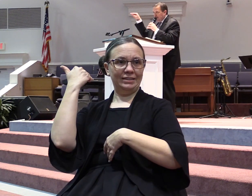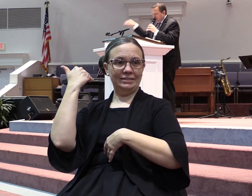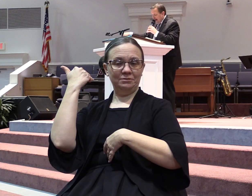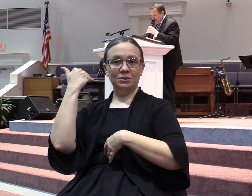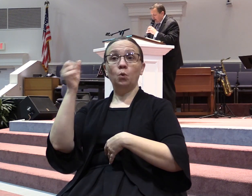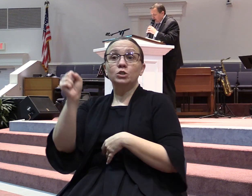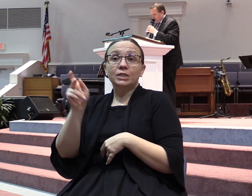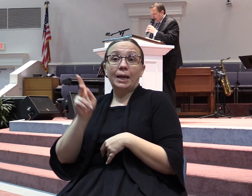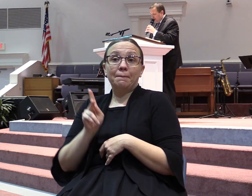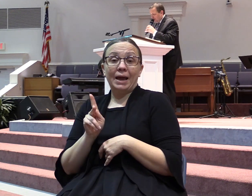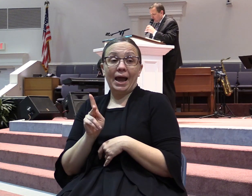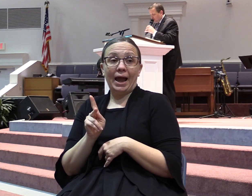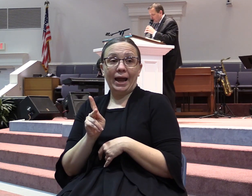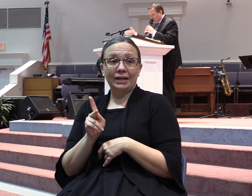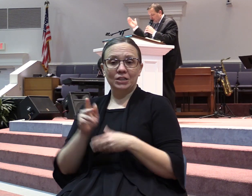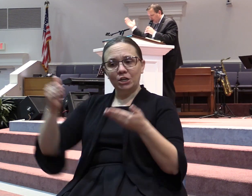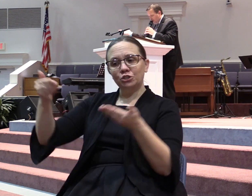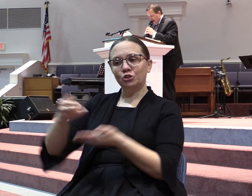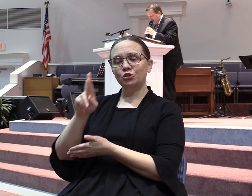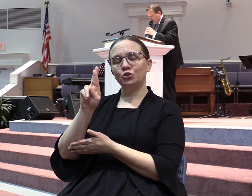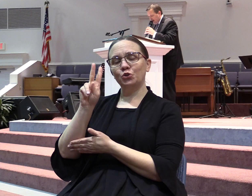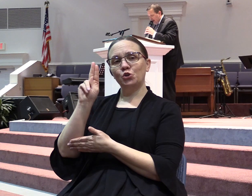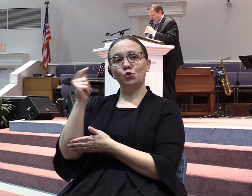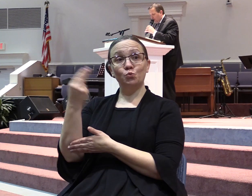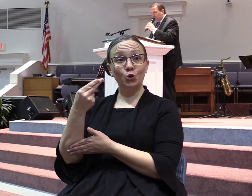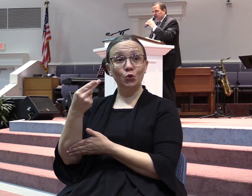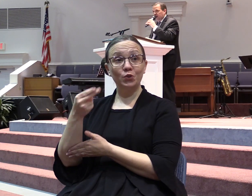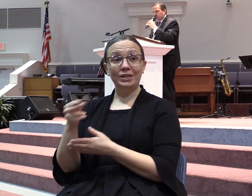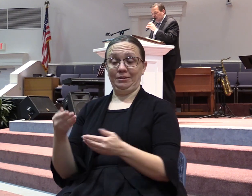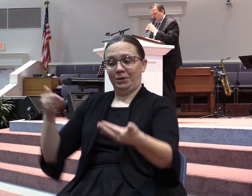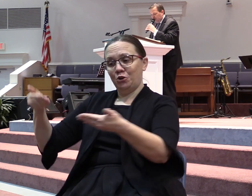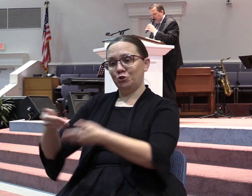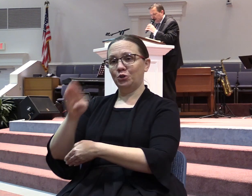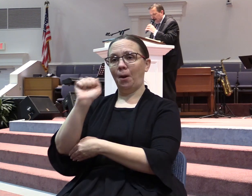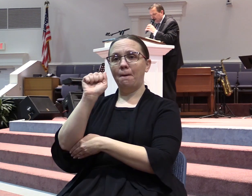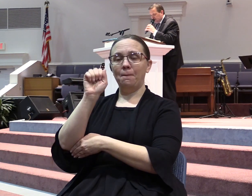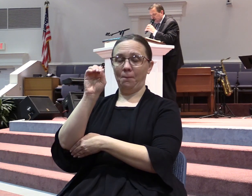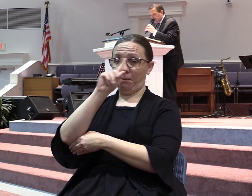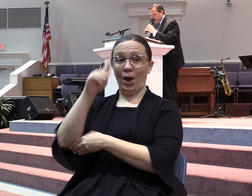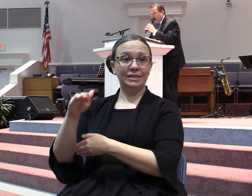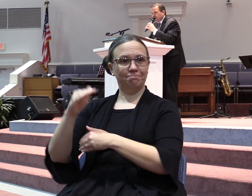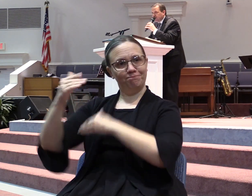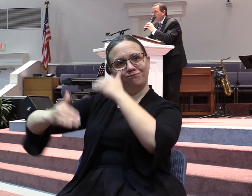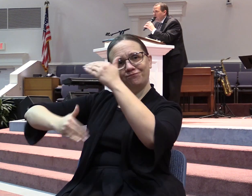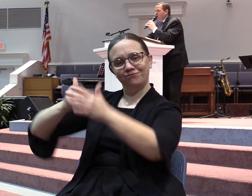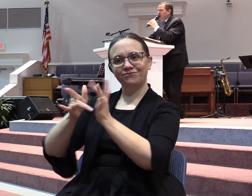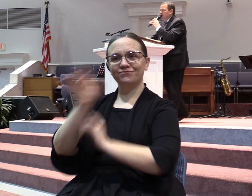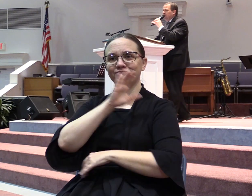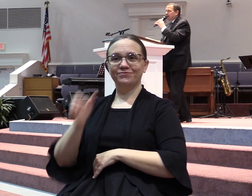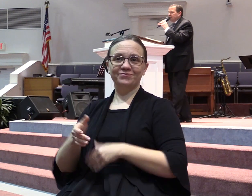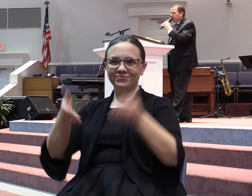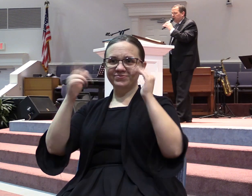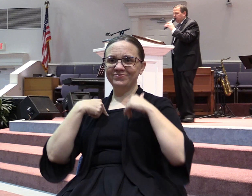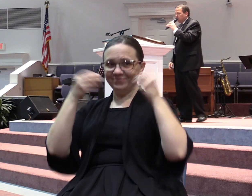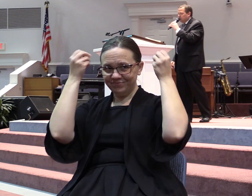she came back, she introduced Ruth to Boaz. And Ruth becomes part of the bloodline of Jesus Christ. You hear